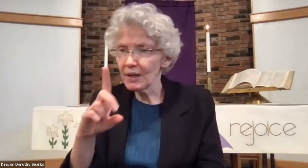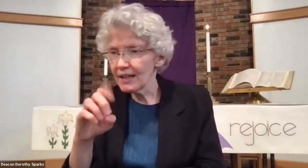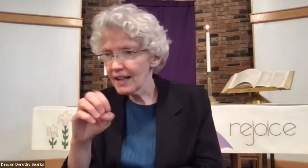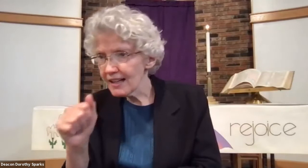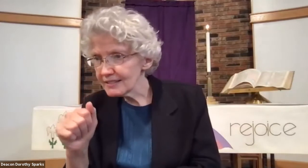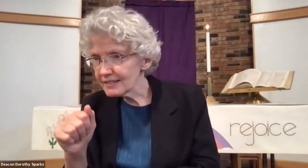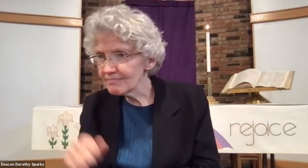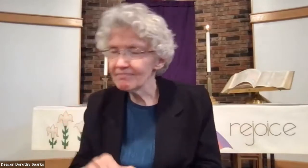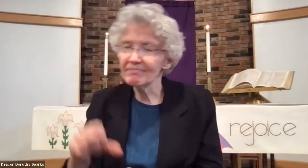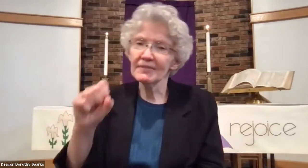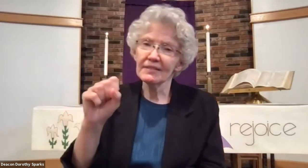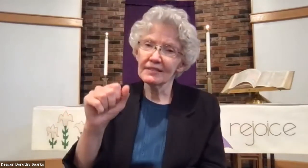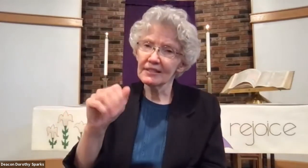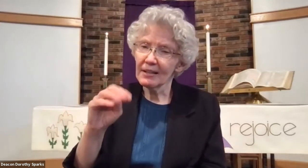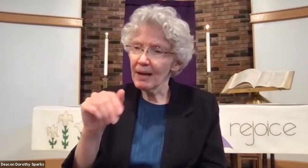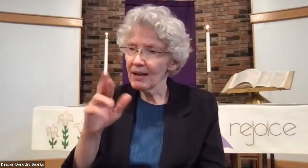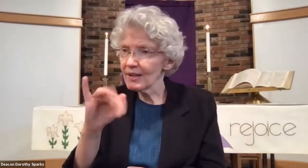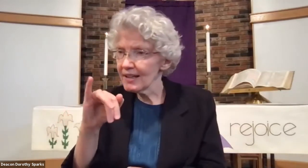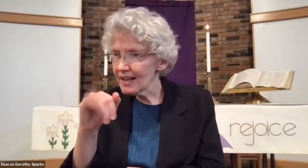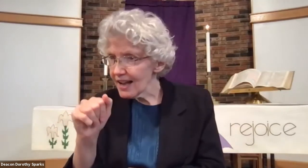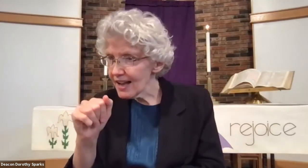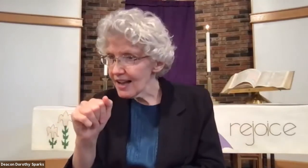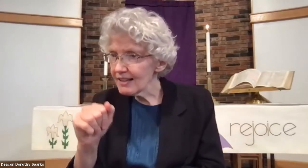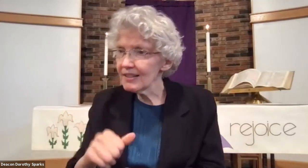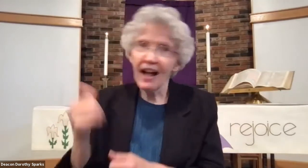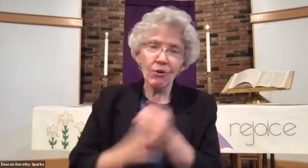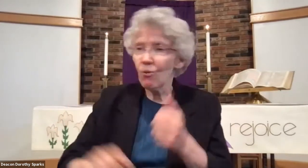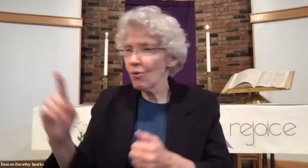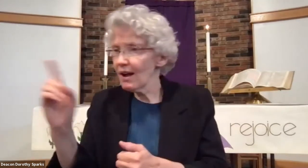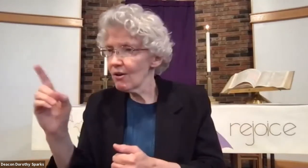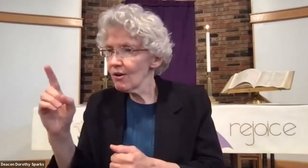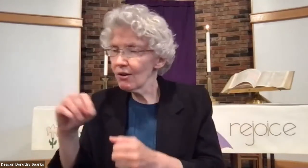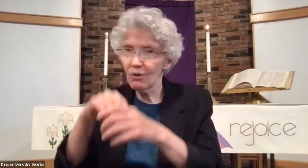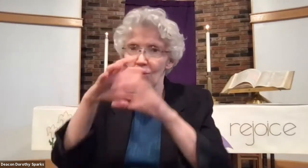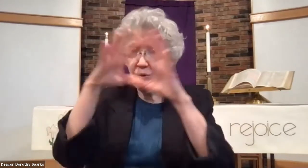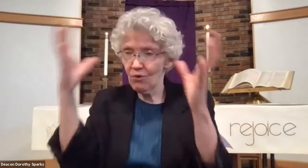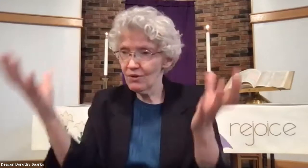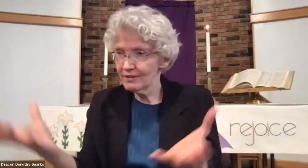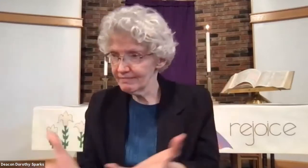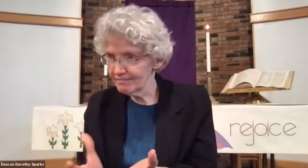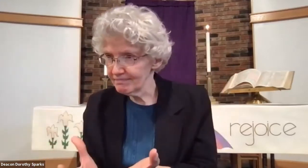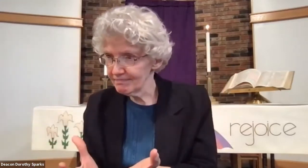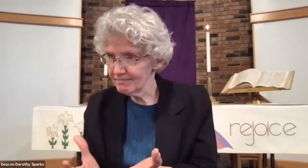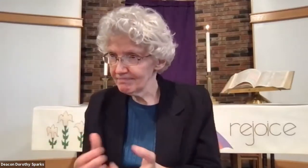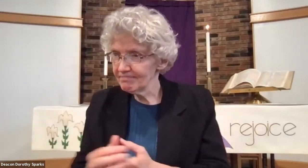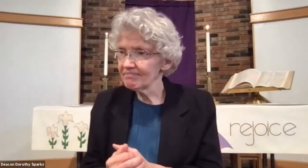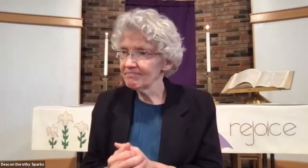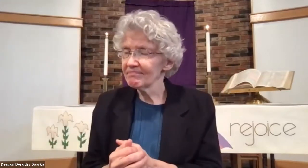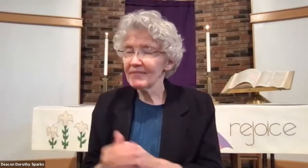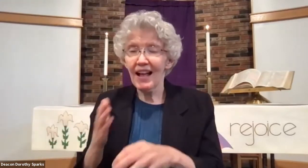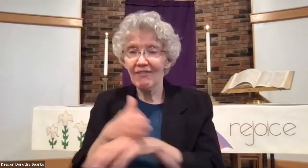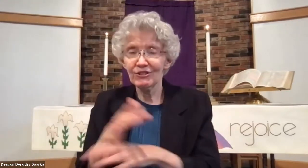in all Judea, in Samaria, and everywhere in the world."